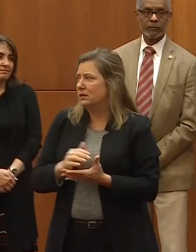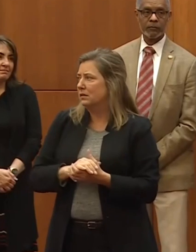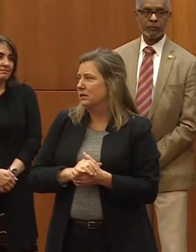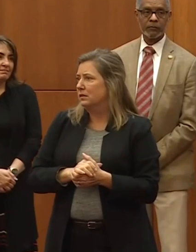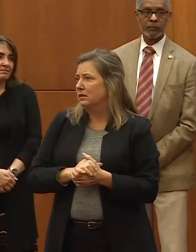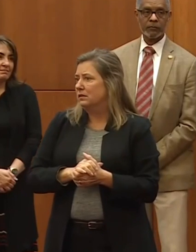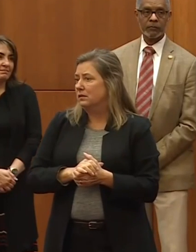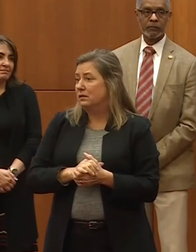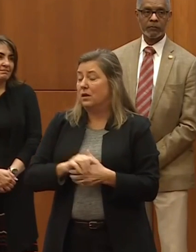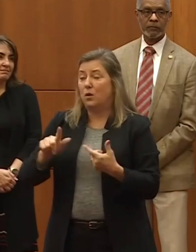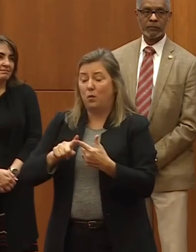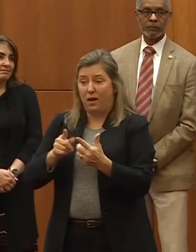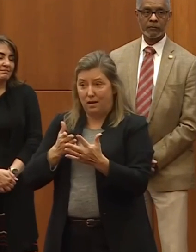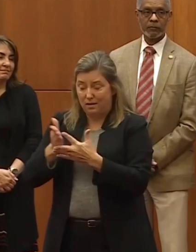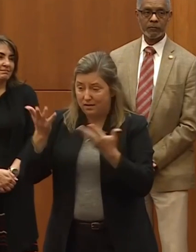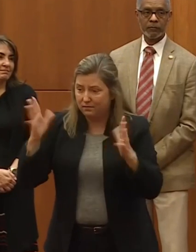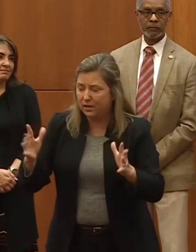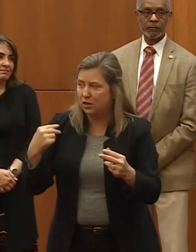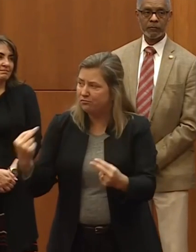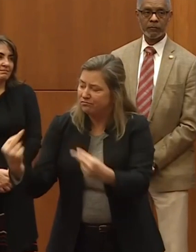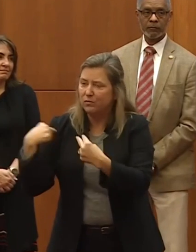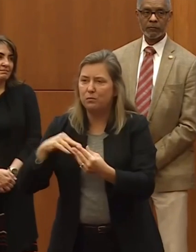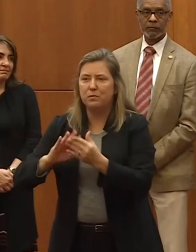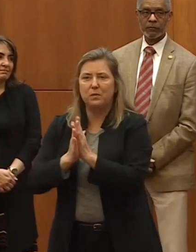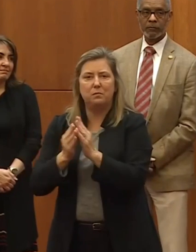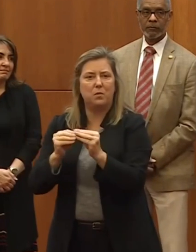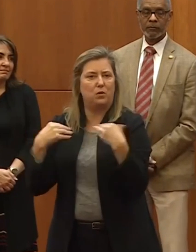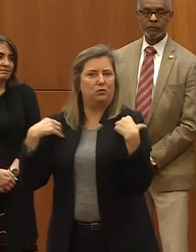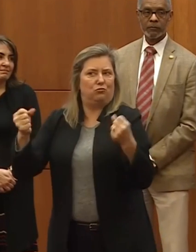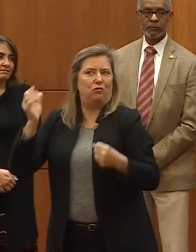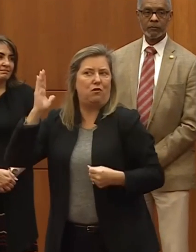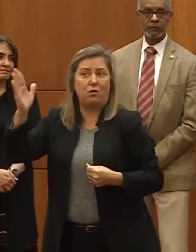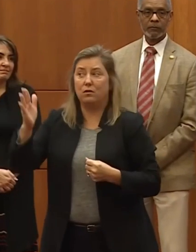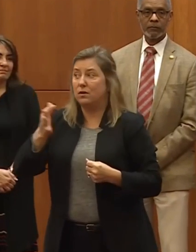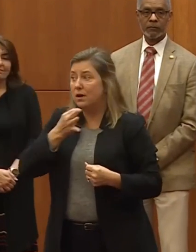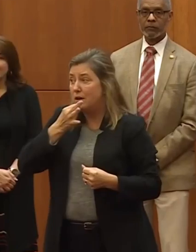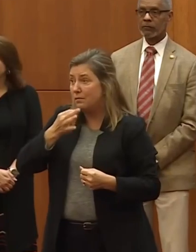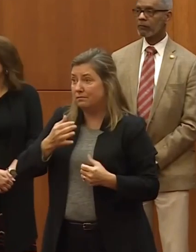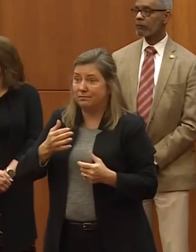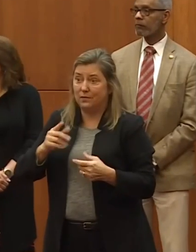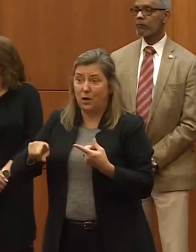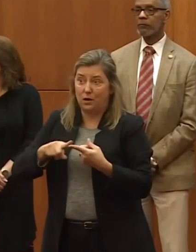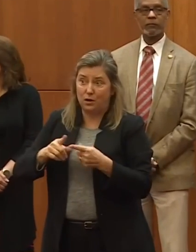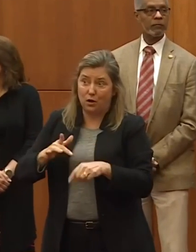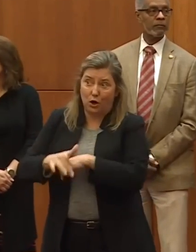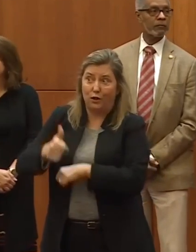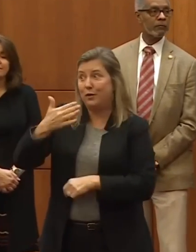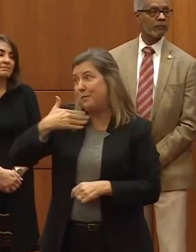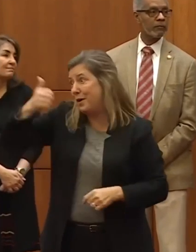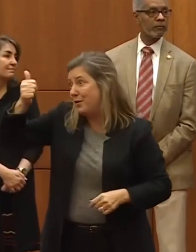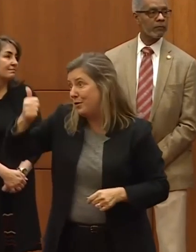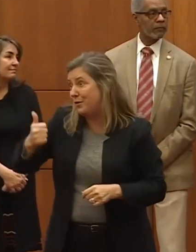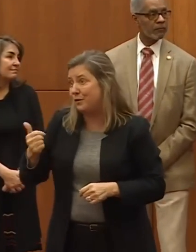know, Virginia will be stronger when we come out of this, and the sooner the better.